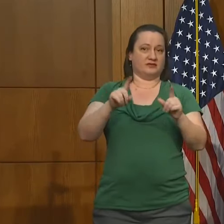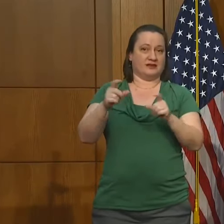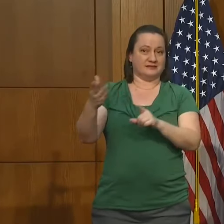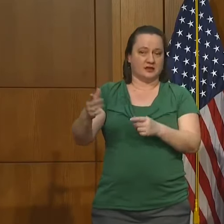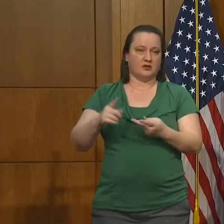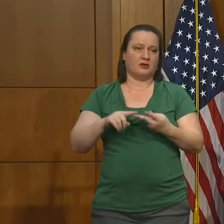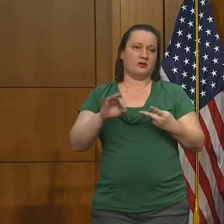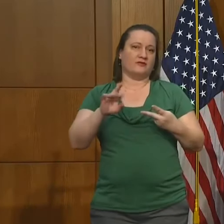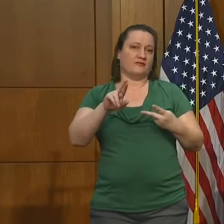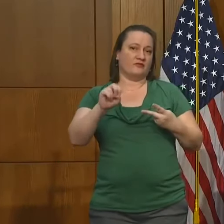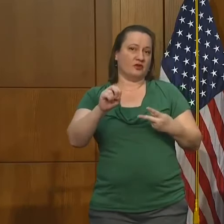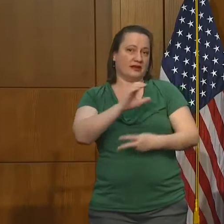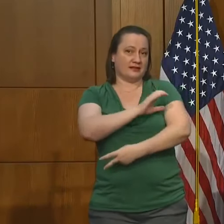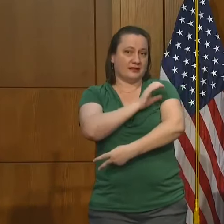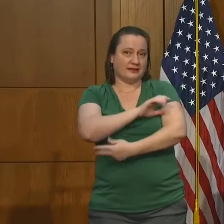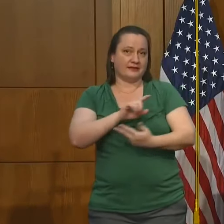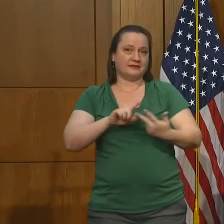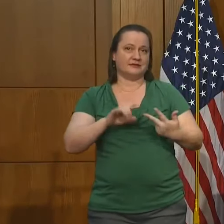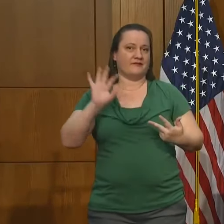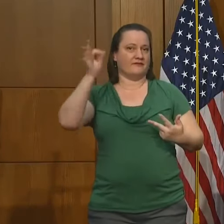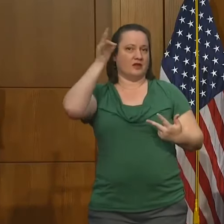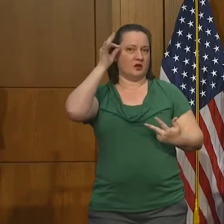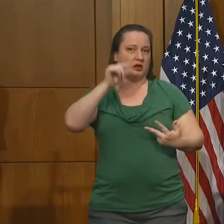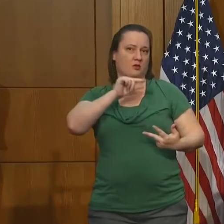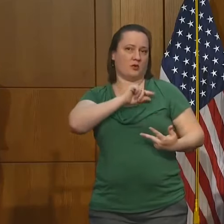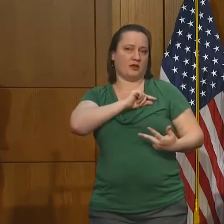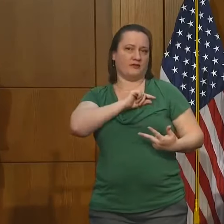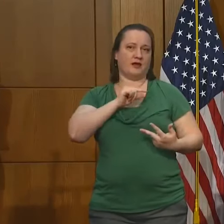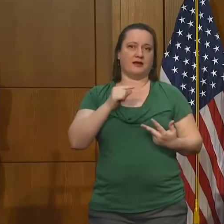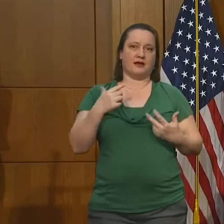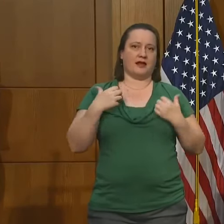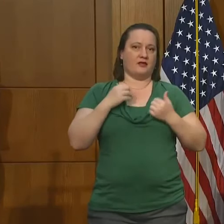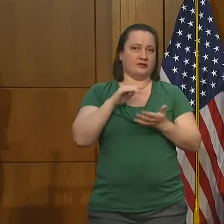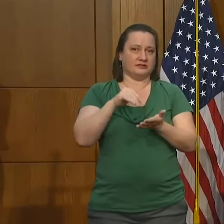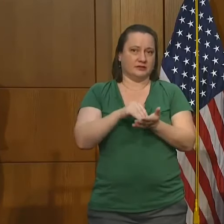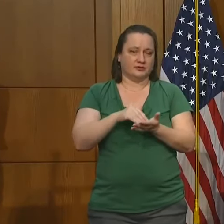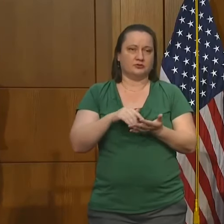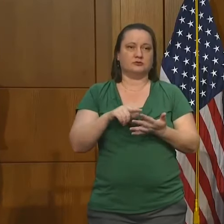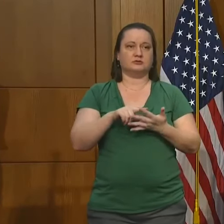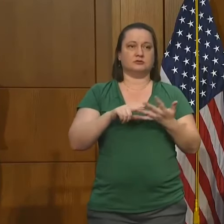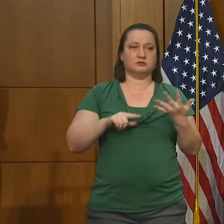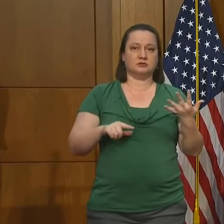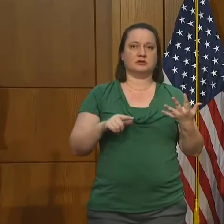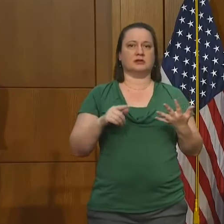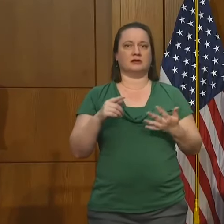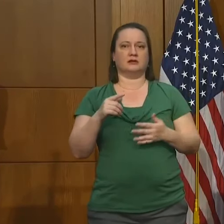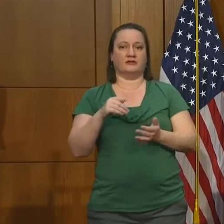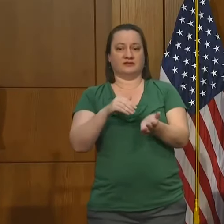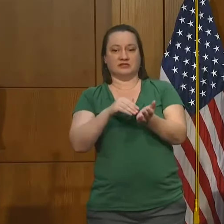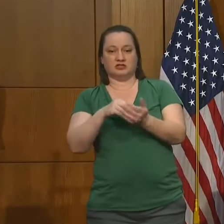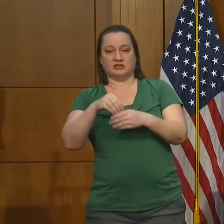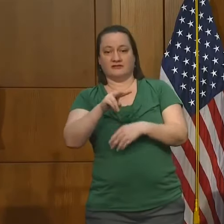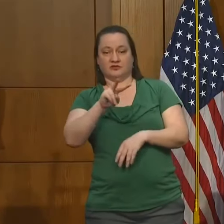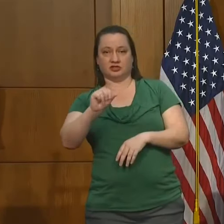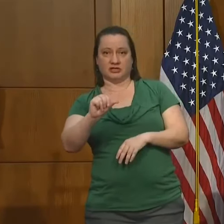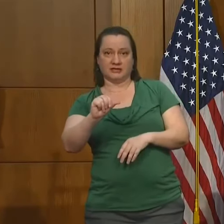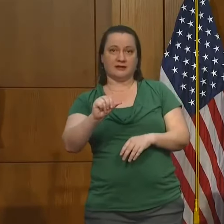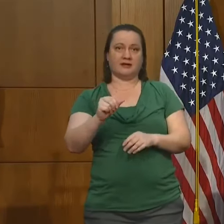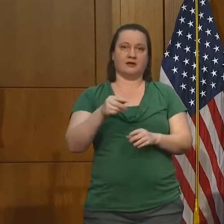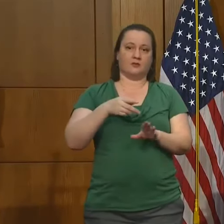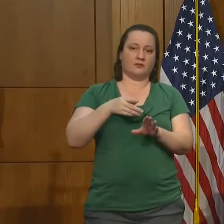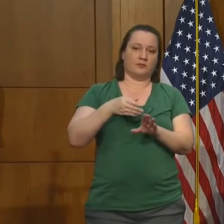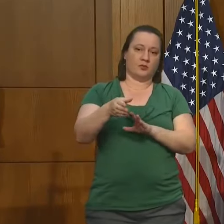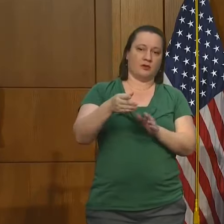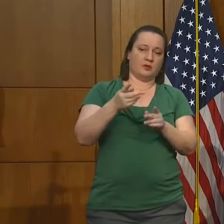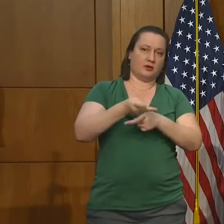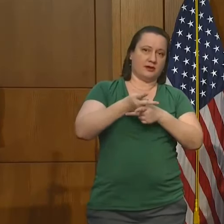qualified health centers, and as Dr. Deal said, with the physicians of Virginia who are in primary care and in other practices to make sure we get the right